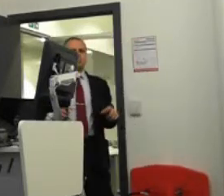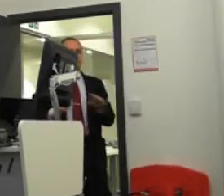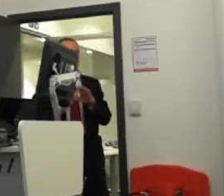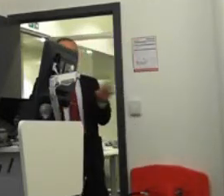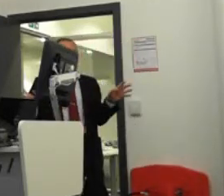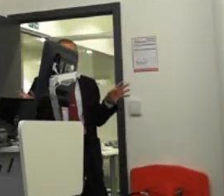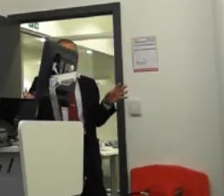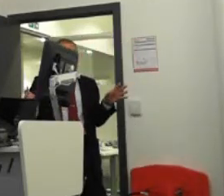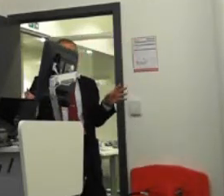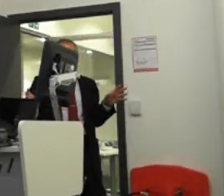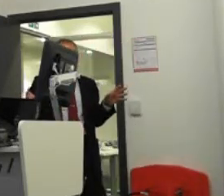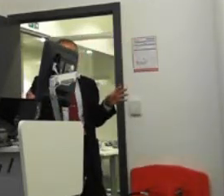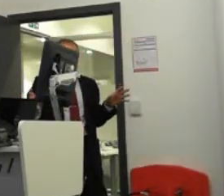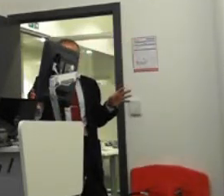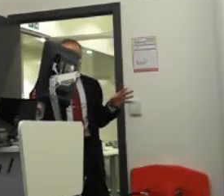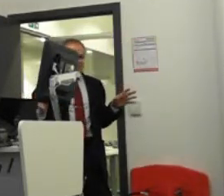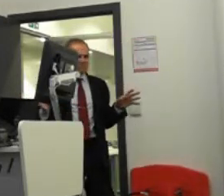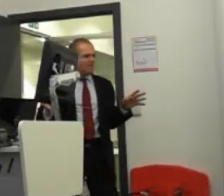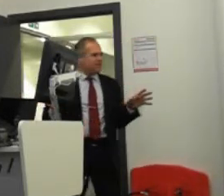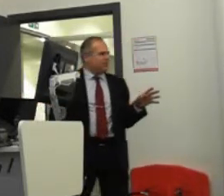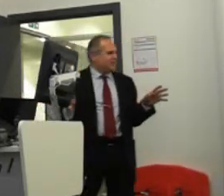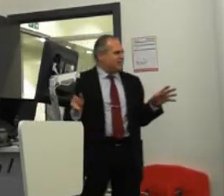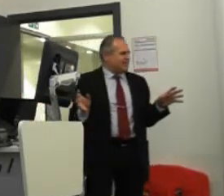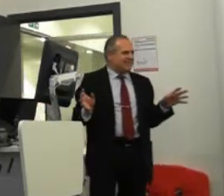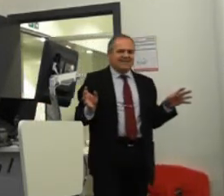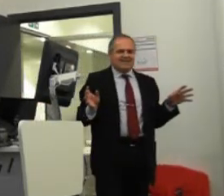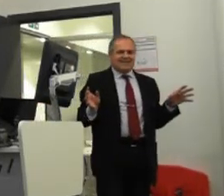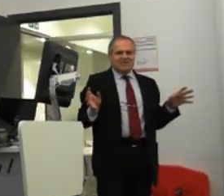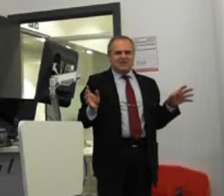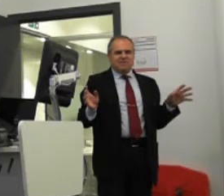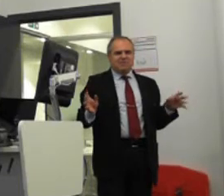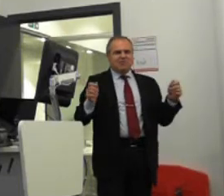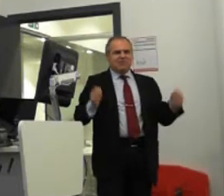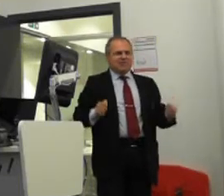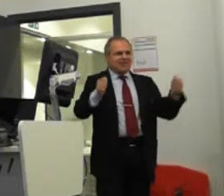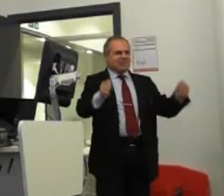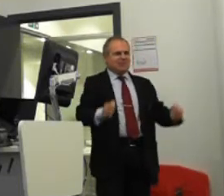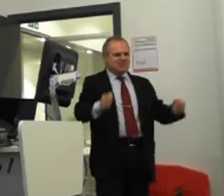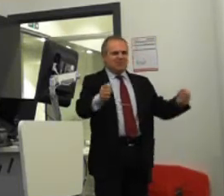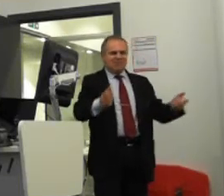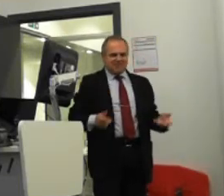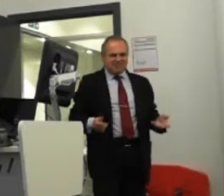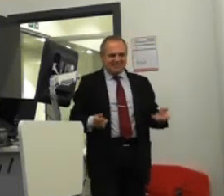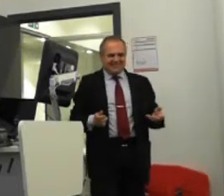would be fantastic to this a big way but the point is can you see people working around with webcams